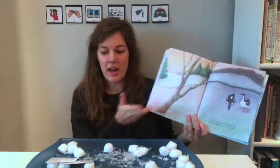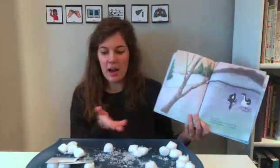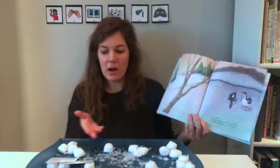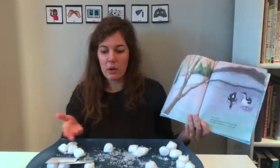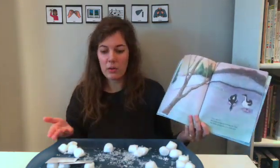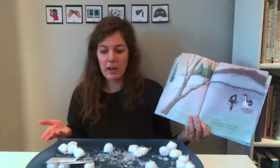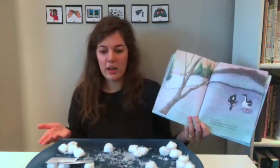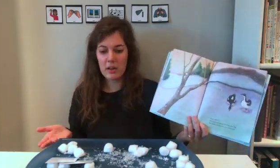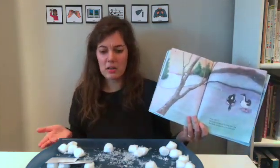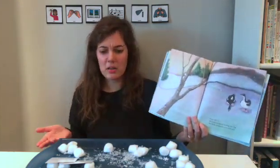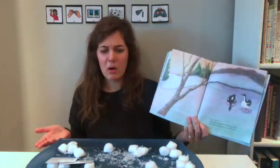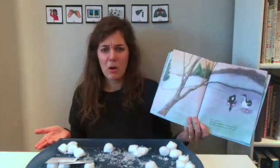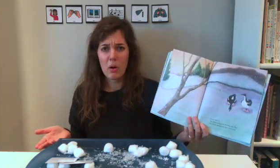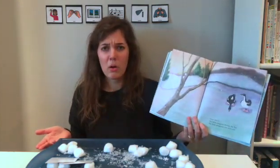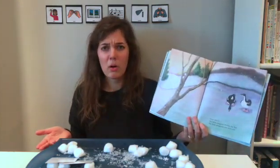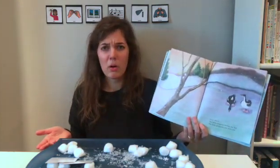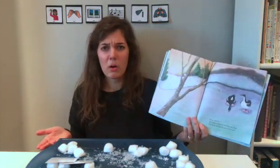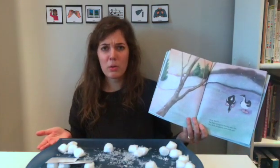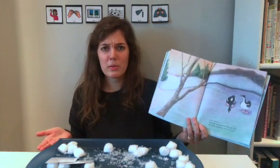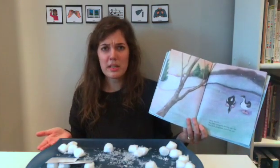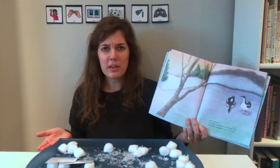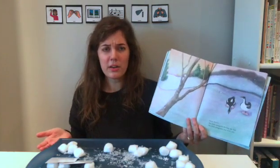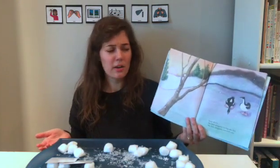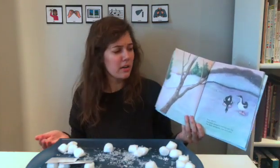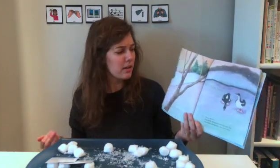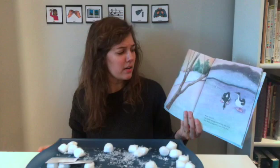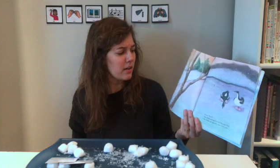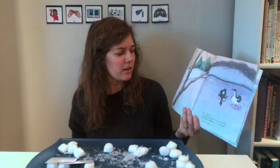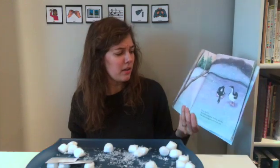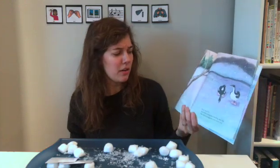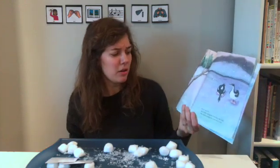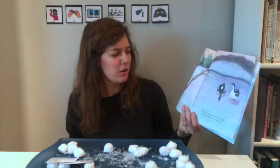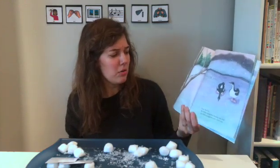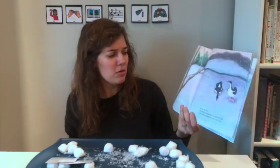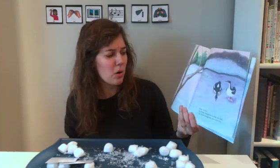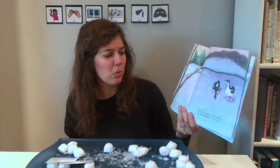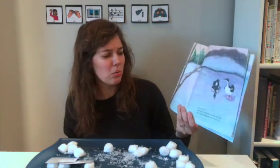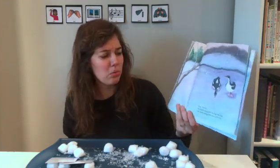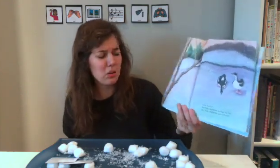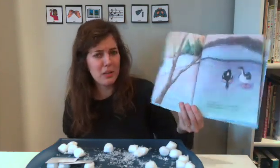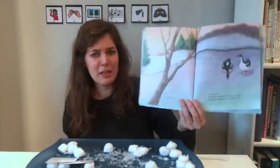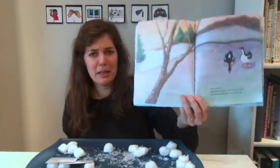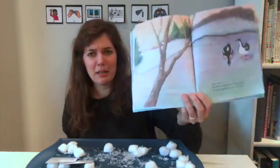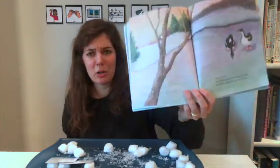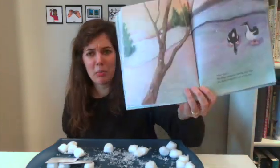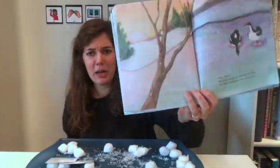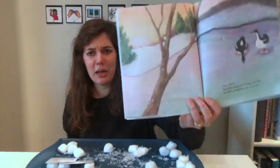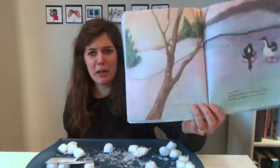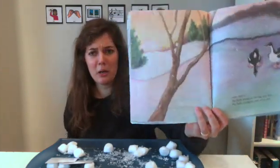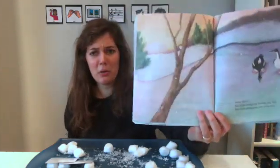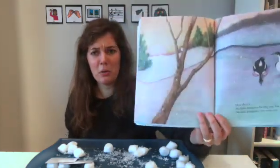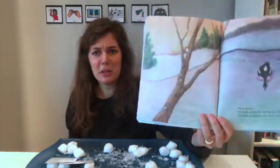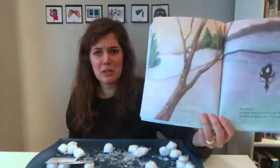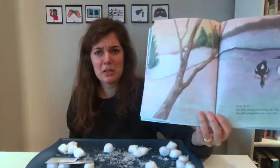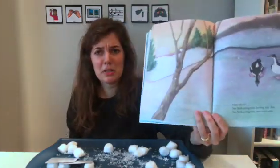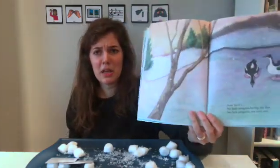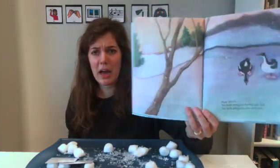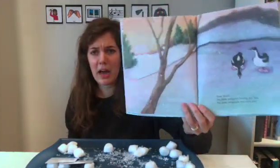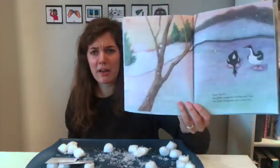Now there's, oh dear, no little penguins